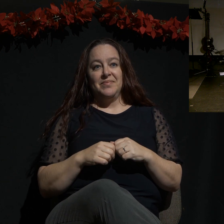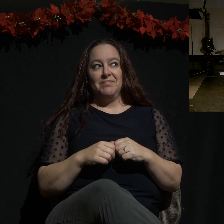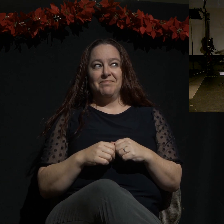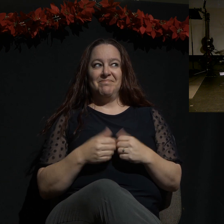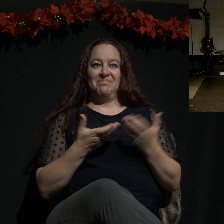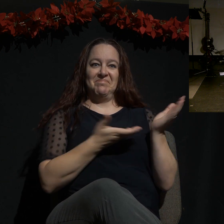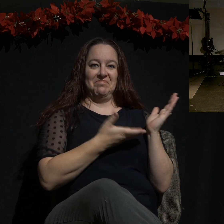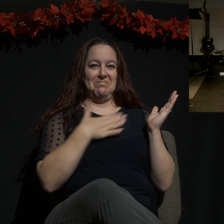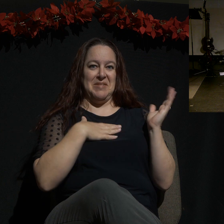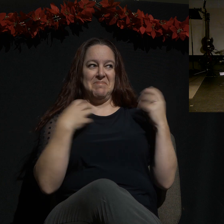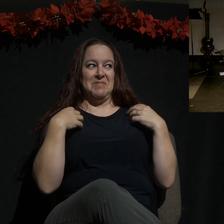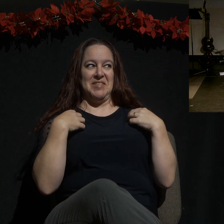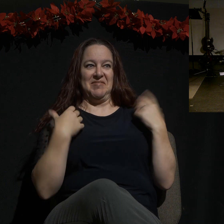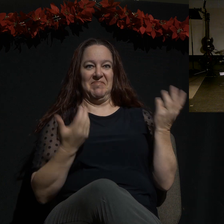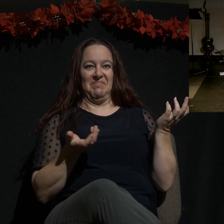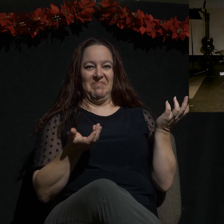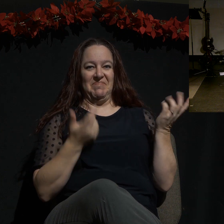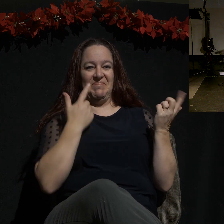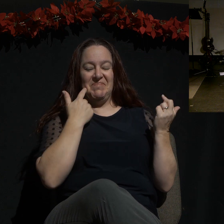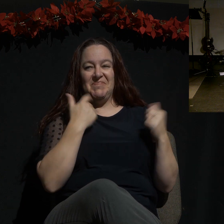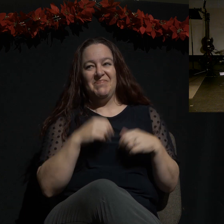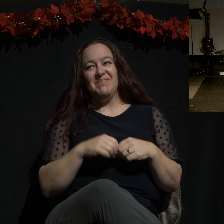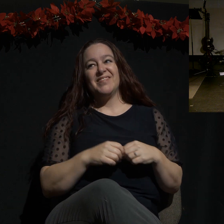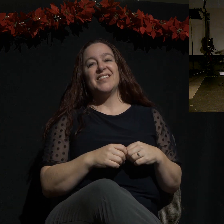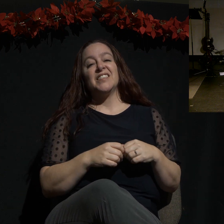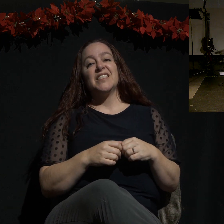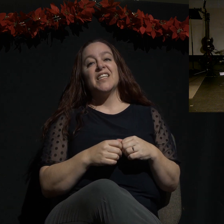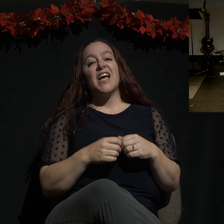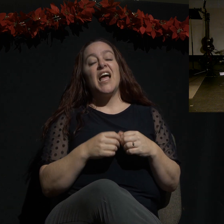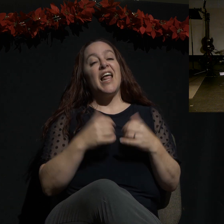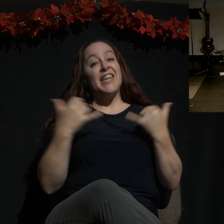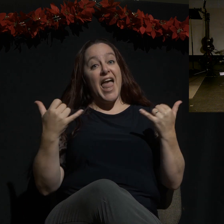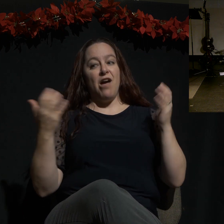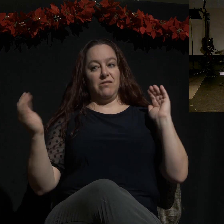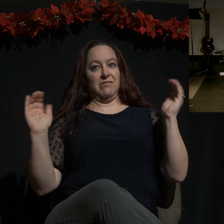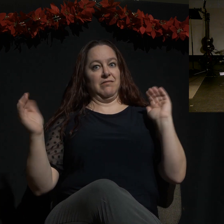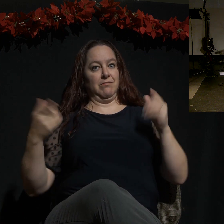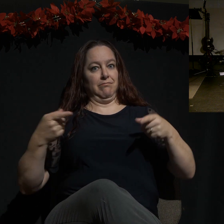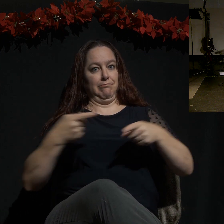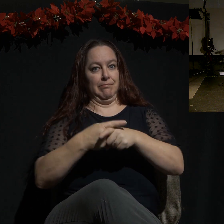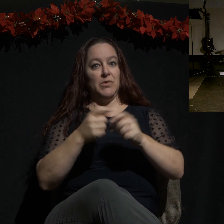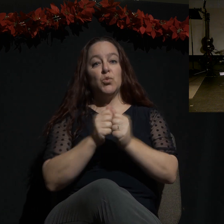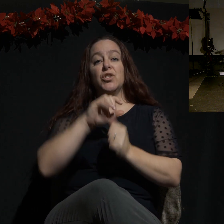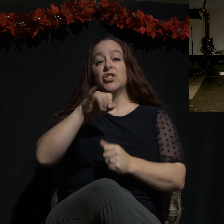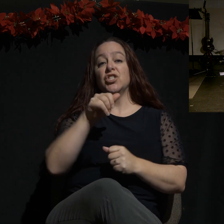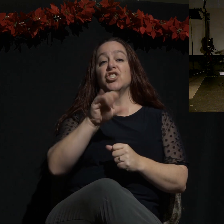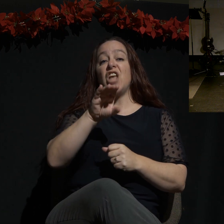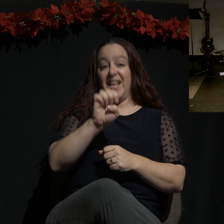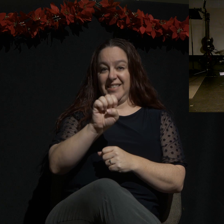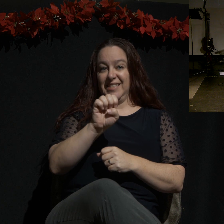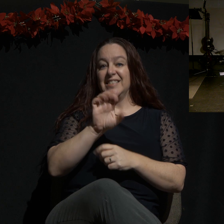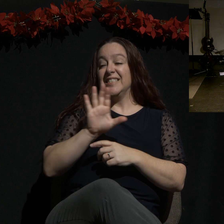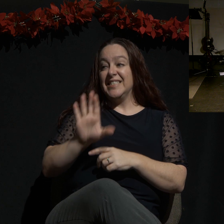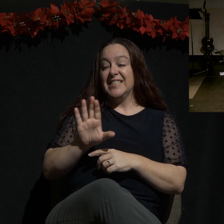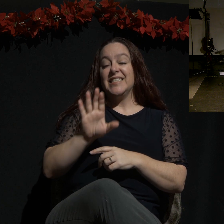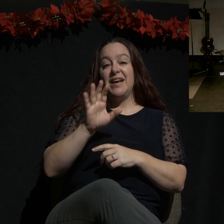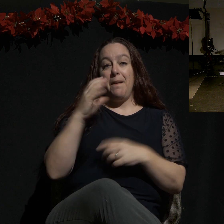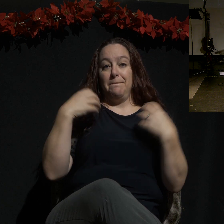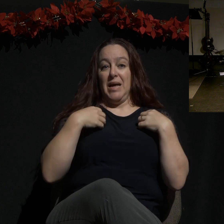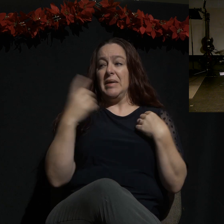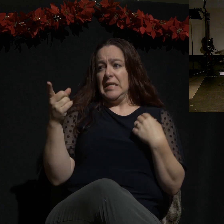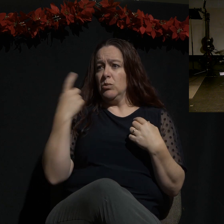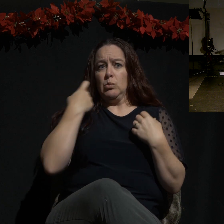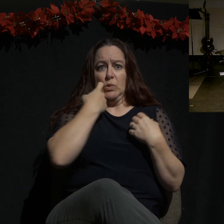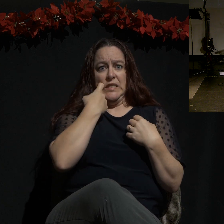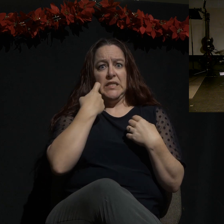My backpack. Now, I want to contrast that with Jace's backpack. Now, he actually